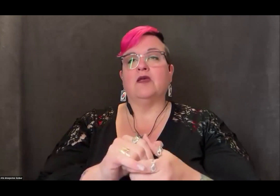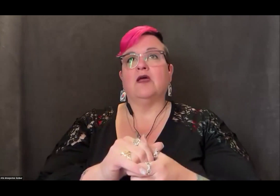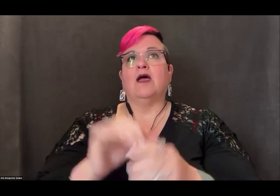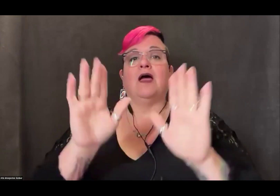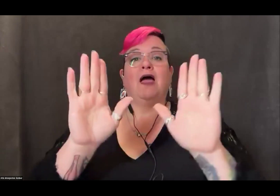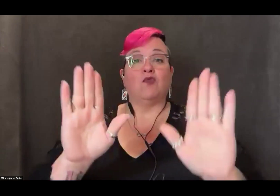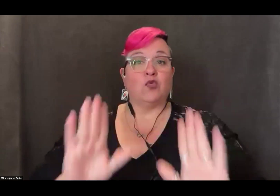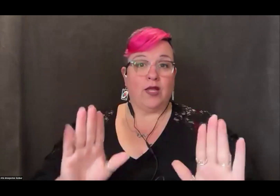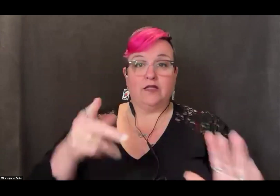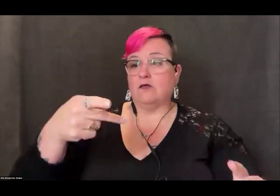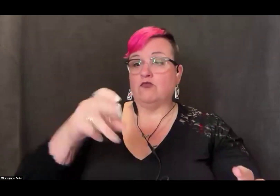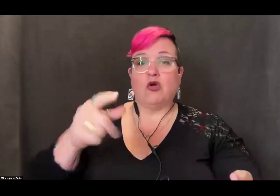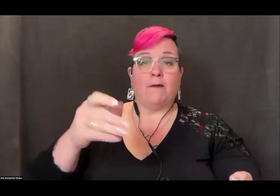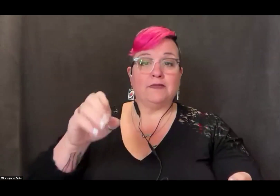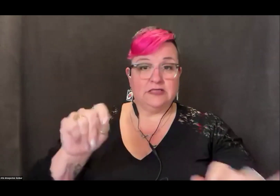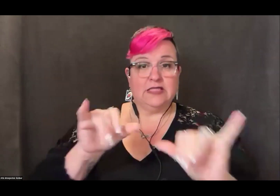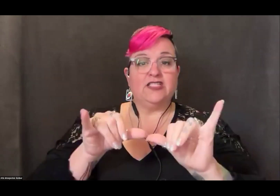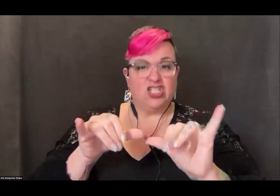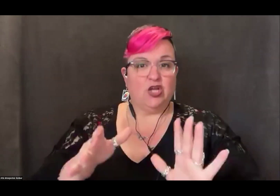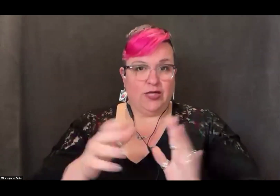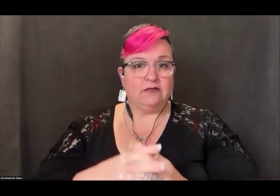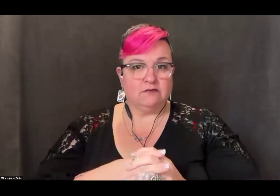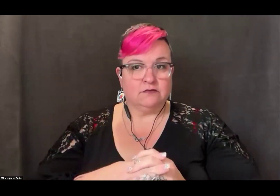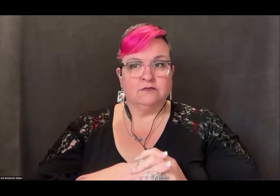great prompt engineering.